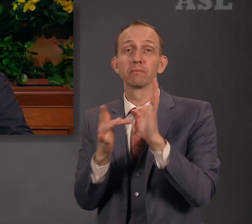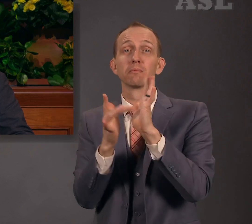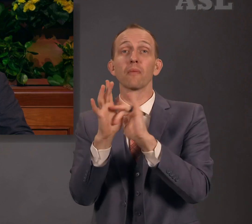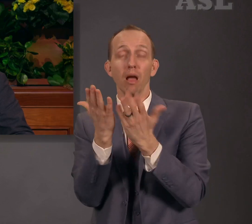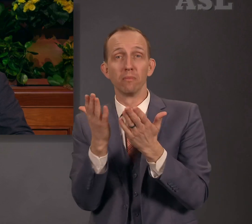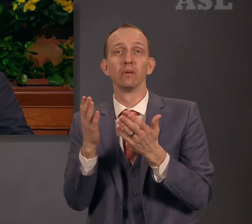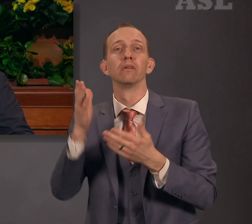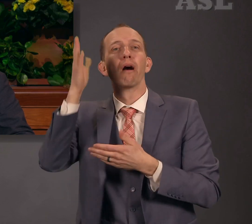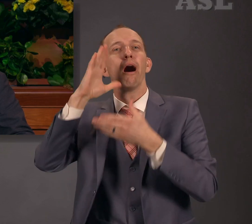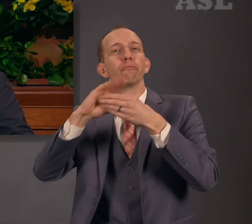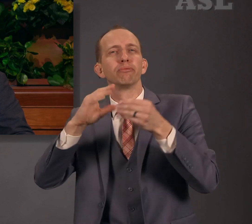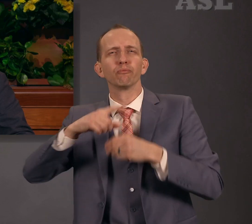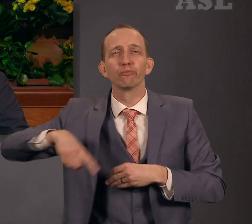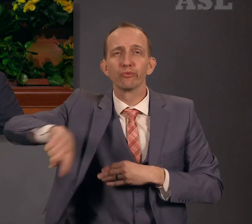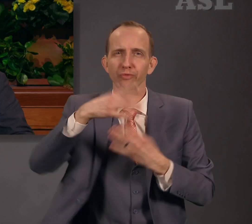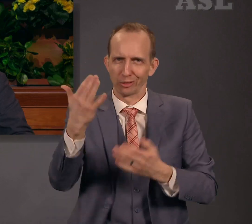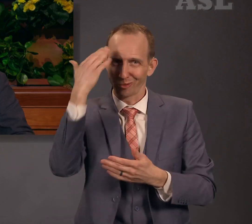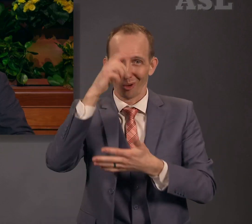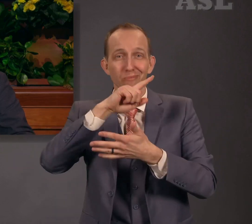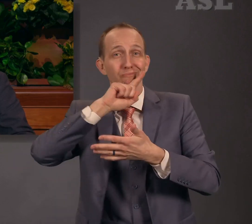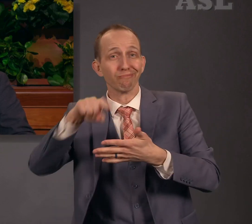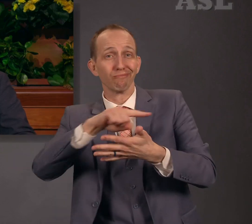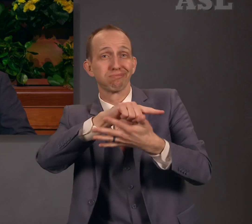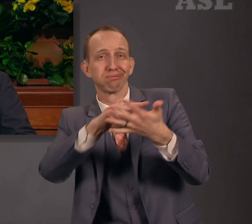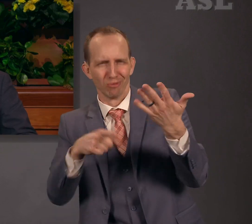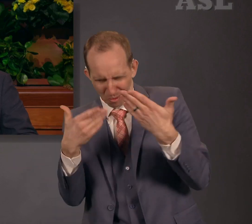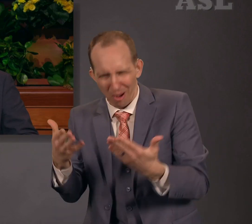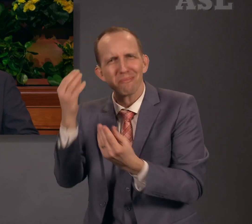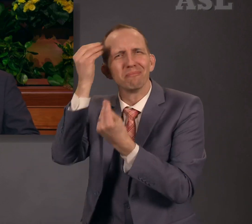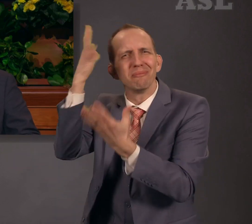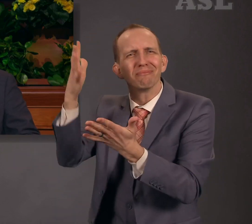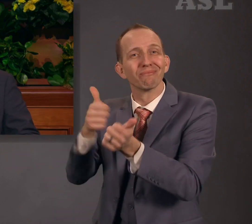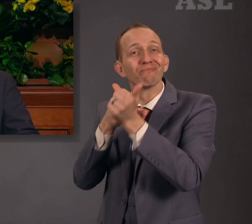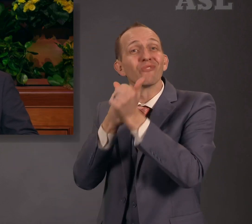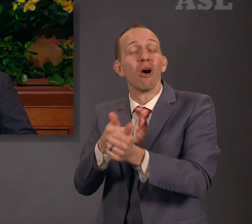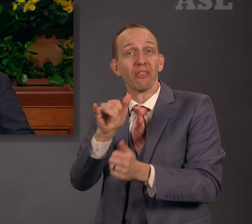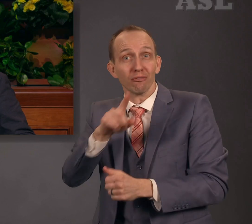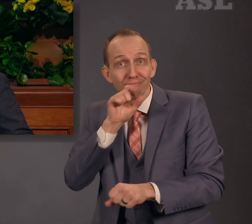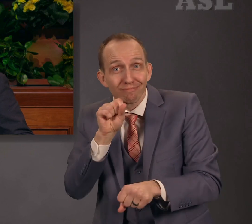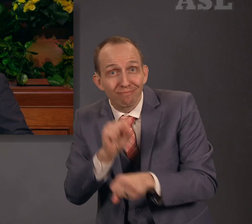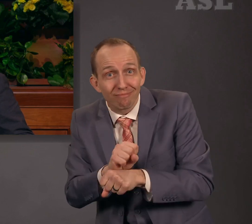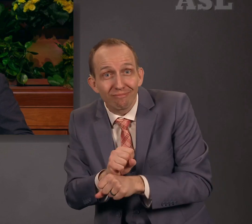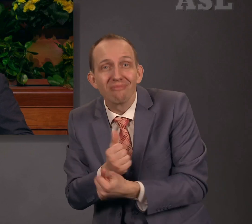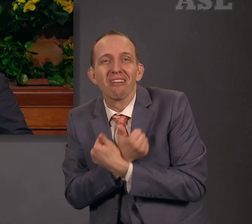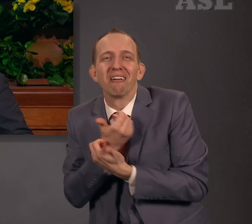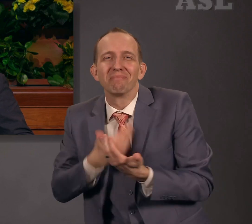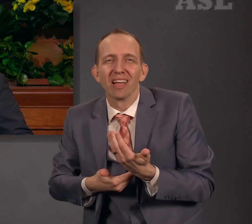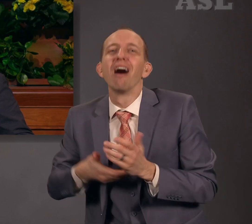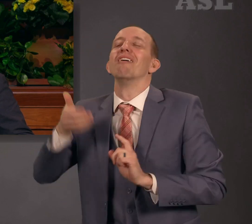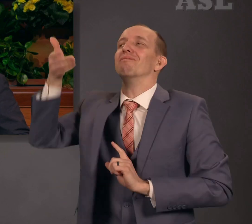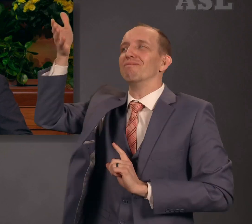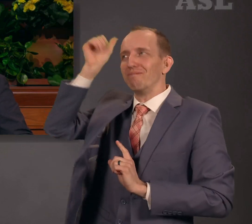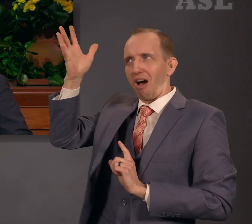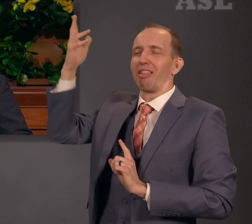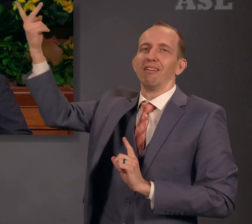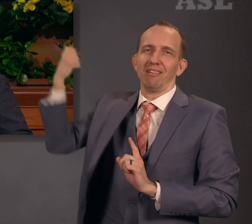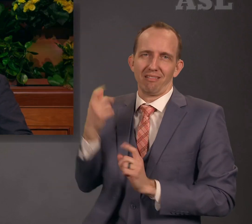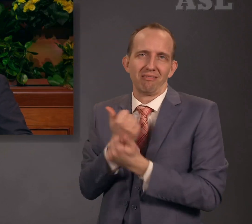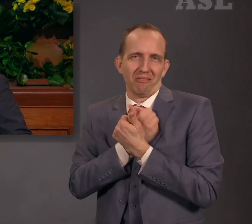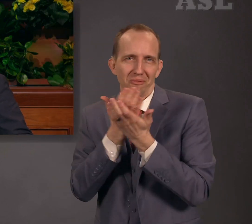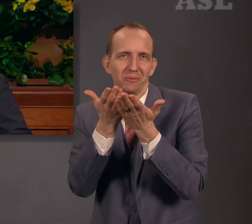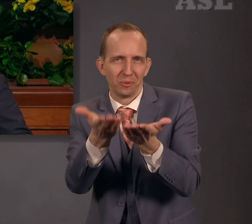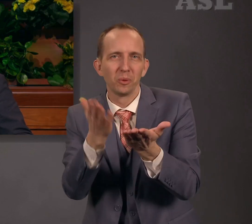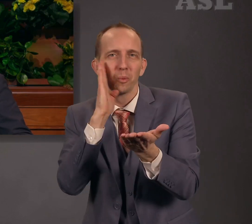me. And he that loveth me shall be loved of my Father, and I will love him and will manifest myself to